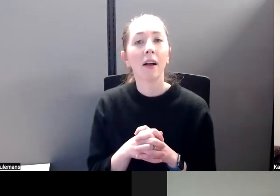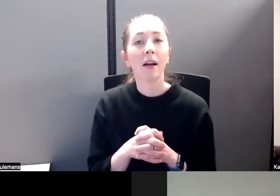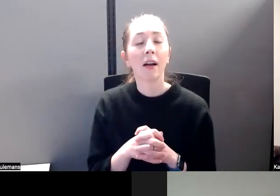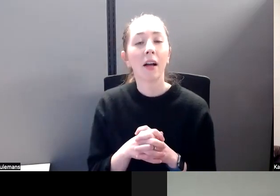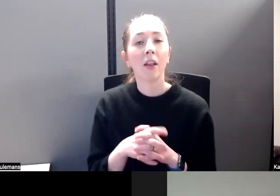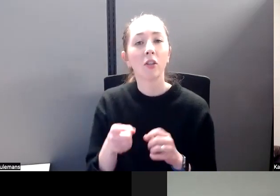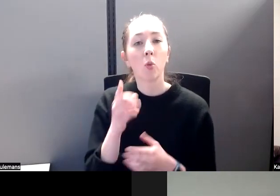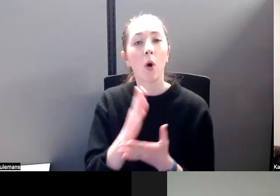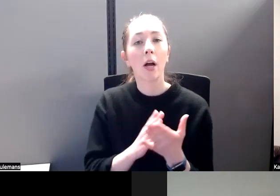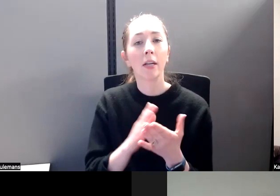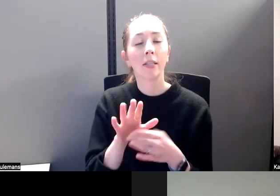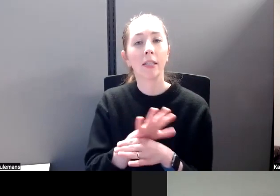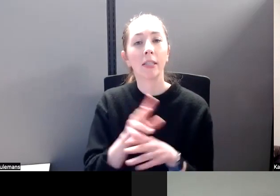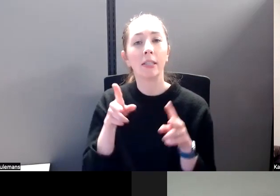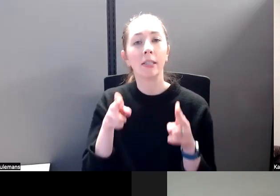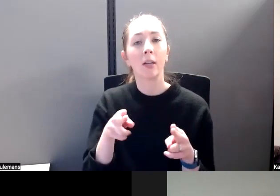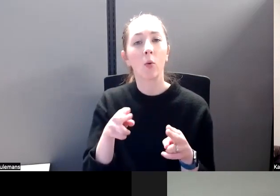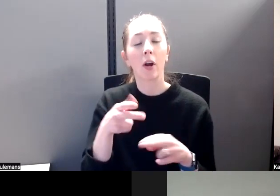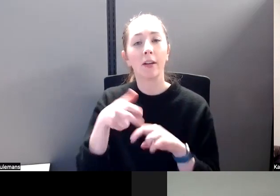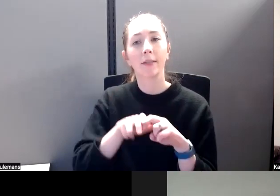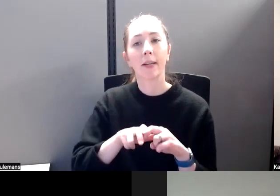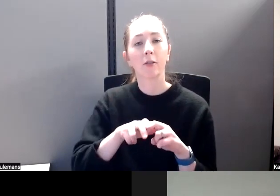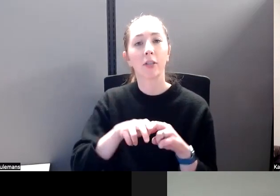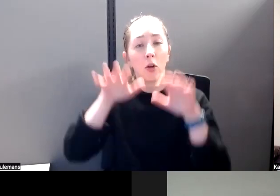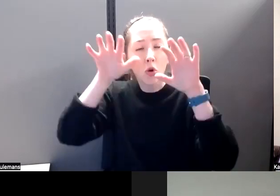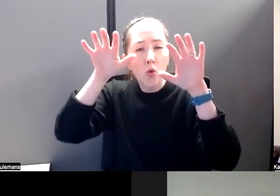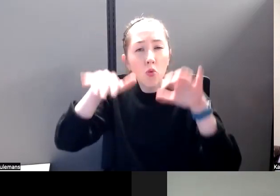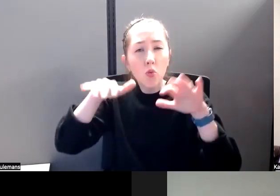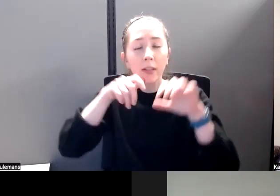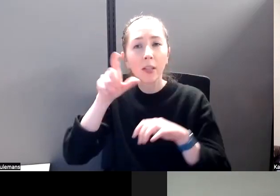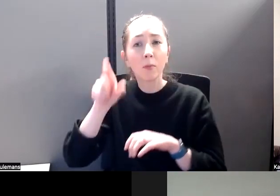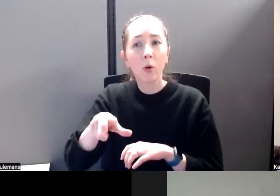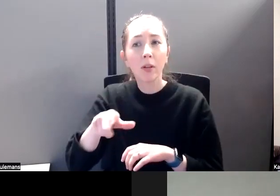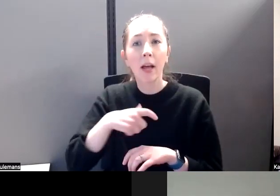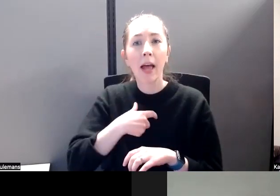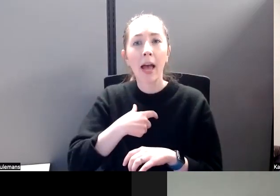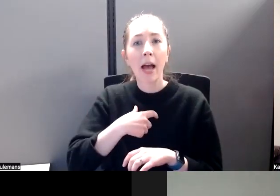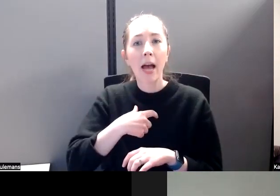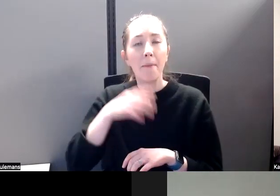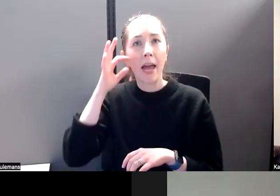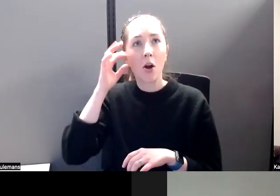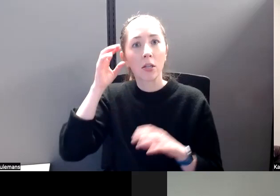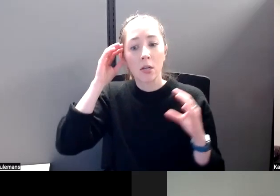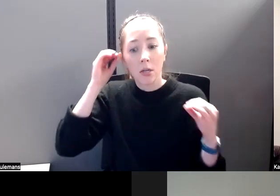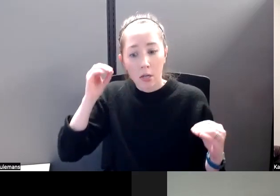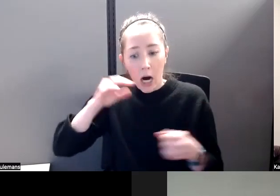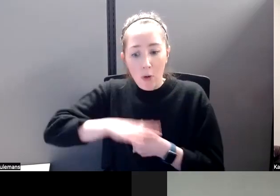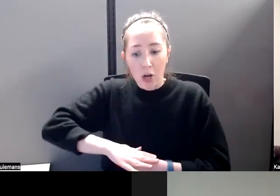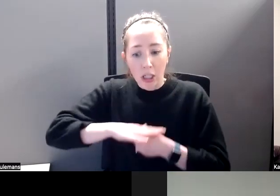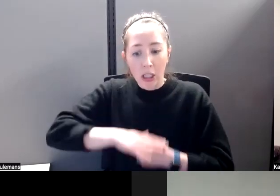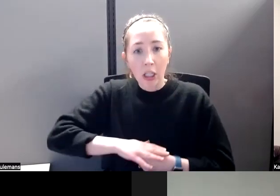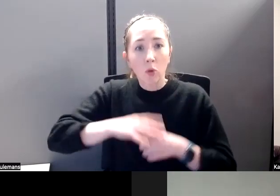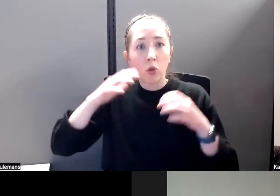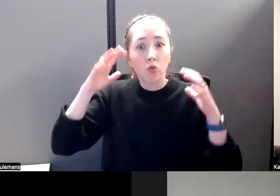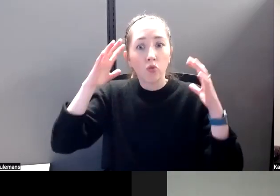where they're sitting outside in the pouring rain when it wasn't supposed to rain, and I was pulling my hair out because it was raining, and I was